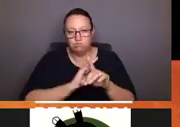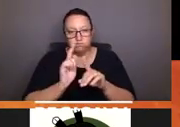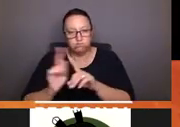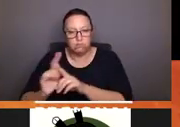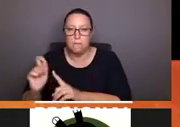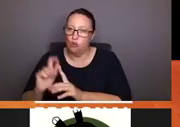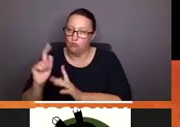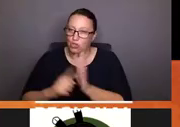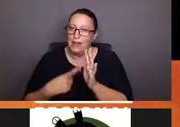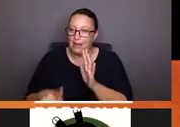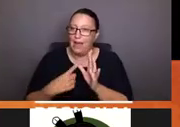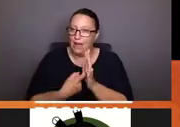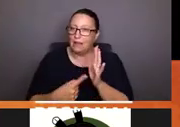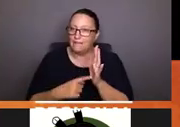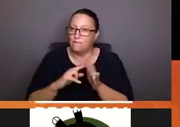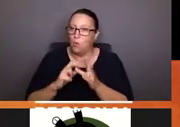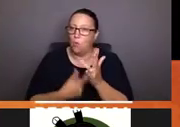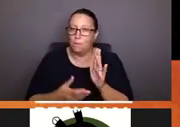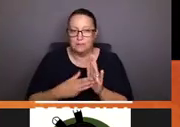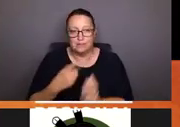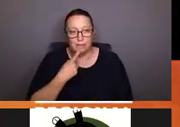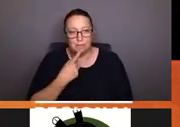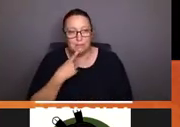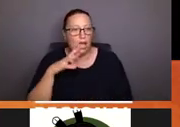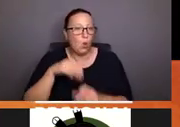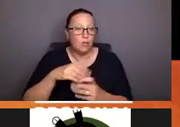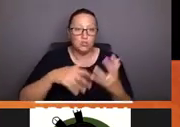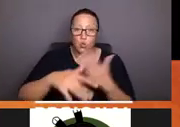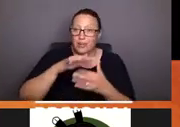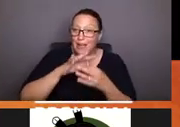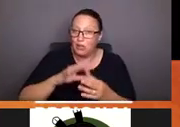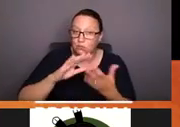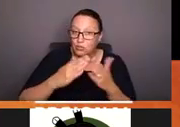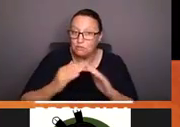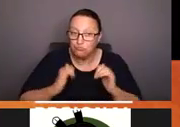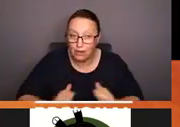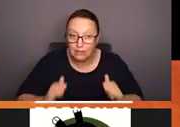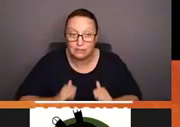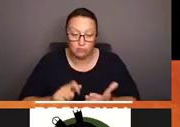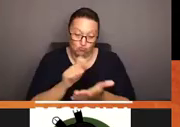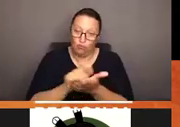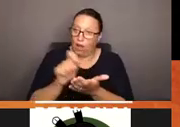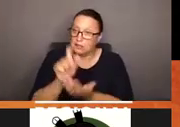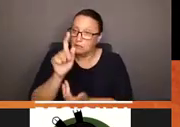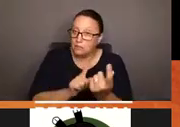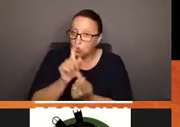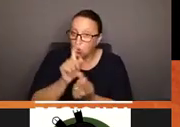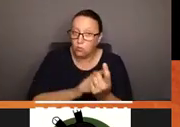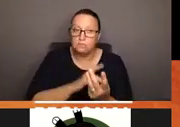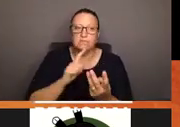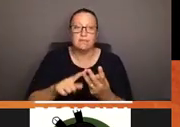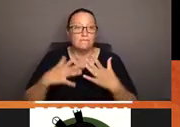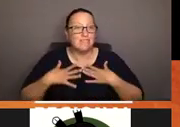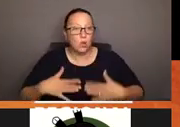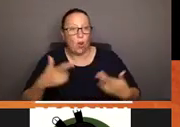form types, including socially engaged community practice, a writing mentorship, a physical comedy and performance